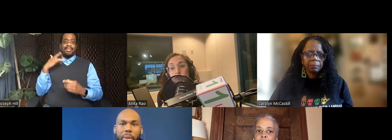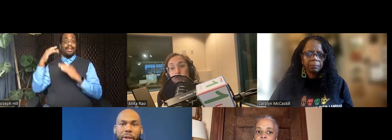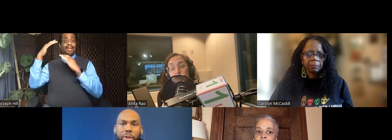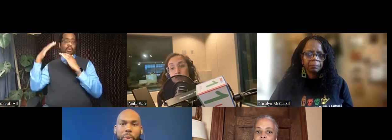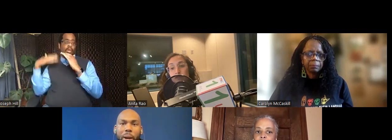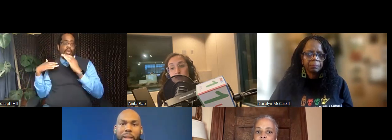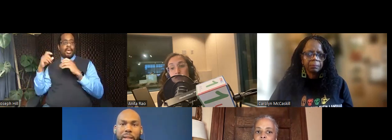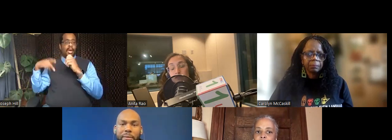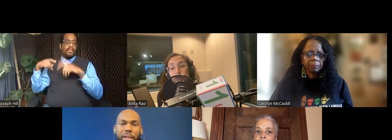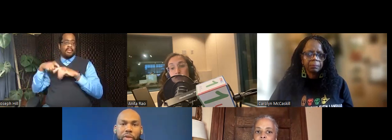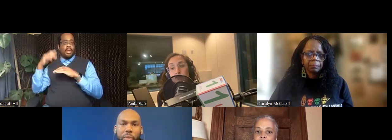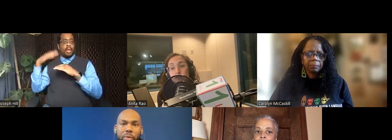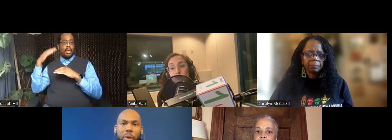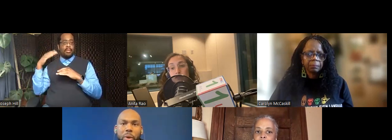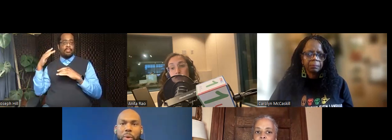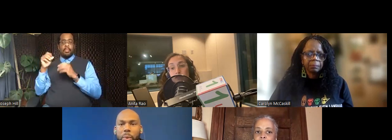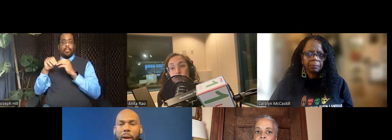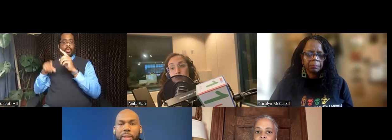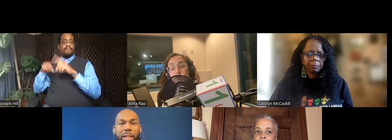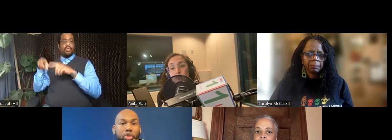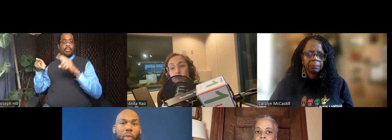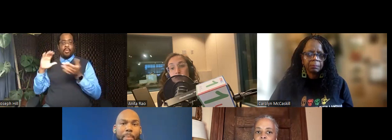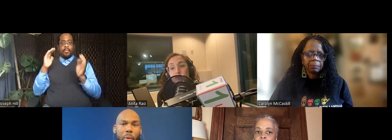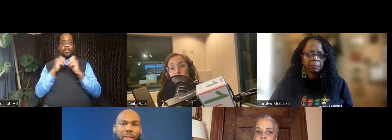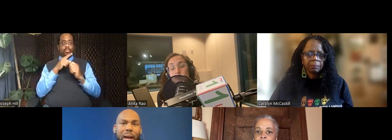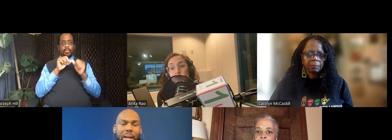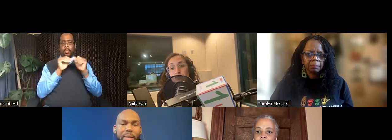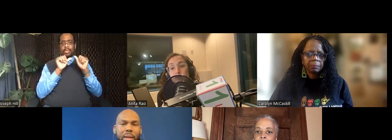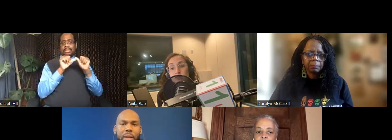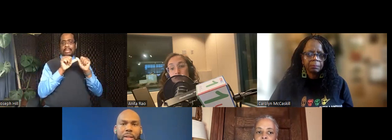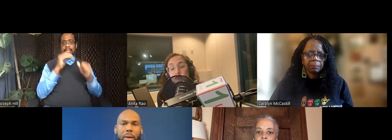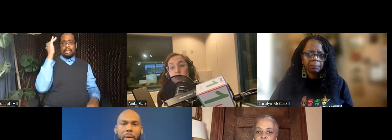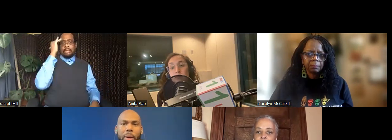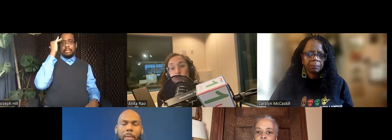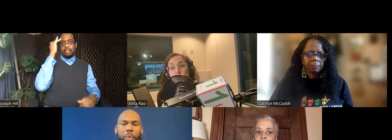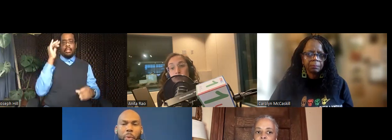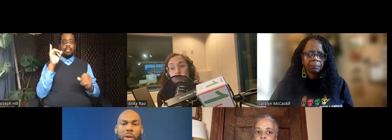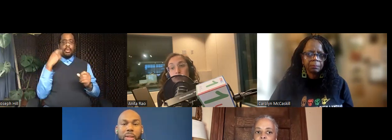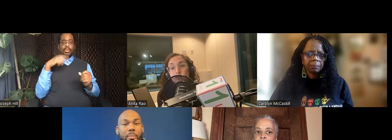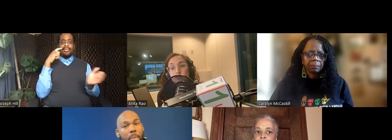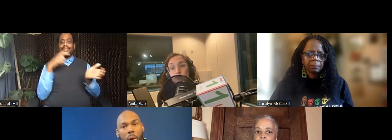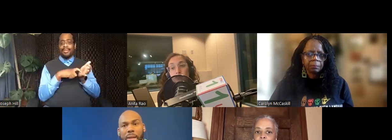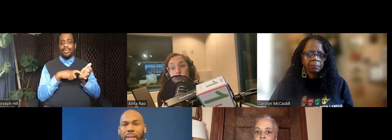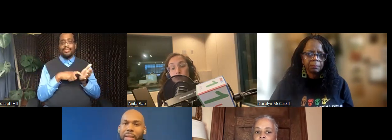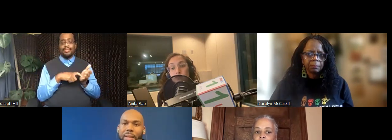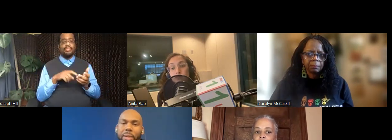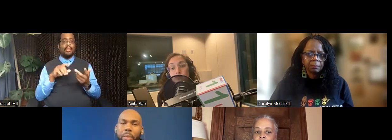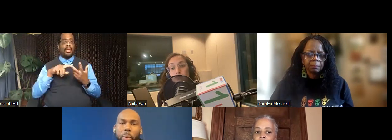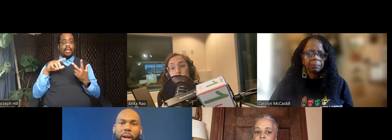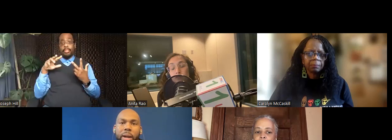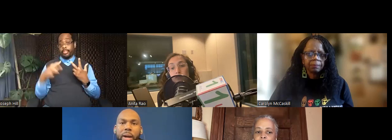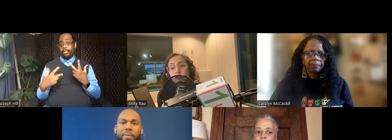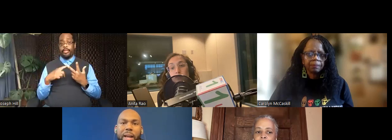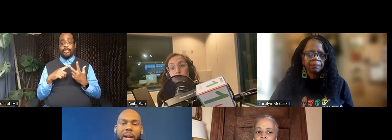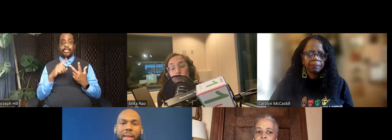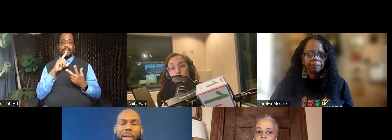in location compared to white deaf individuals who tend to drop those signs. So we noticed a more